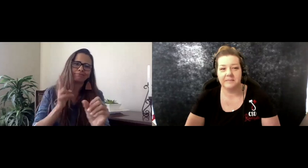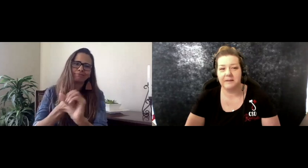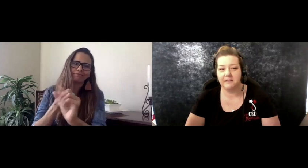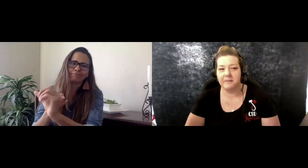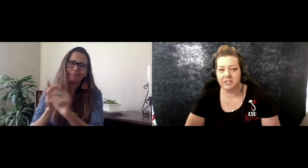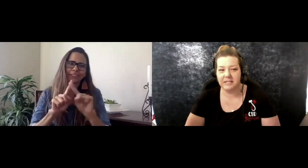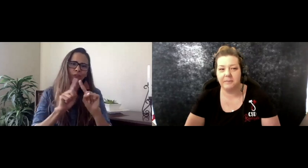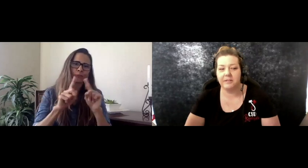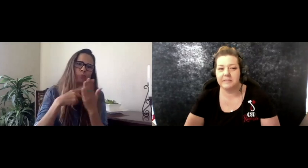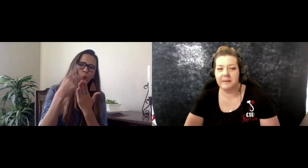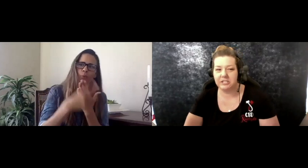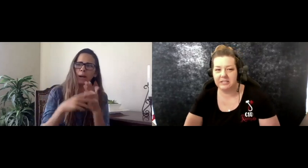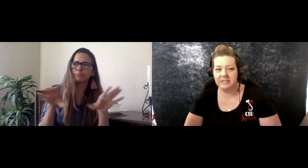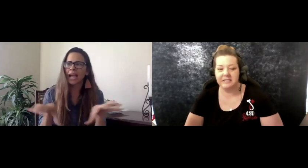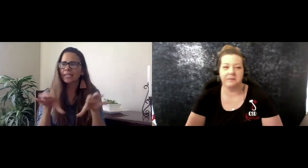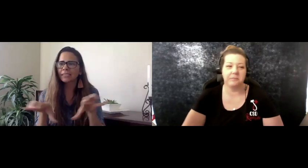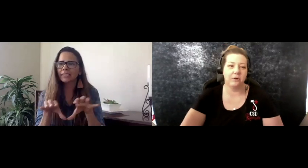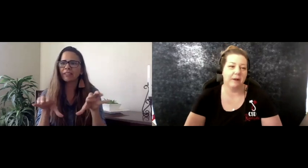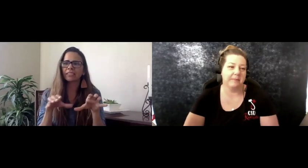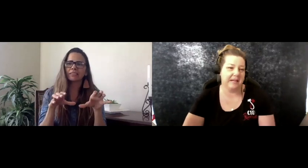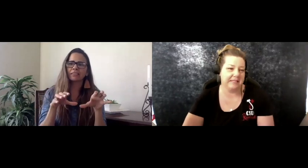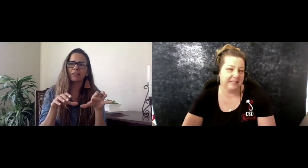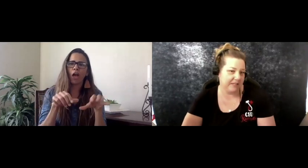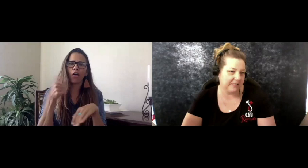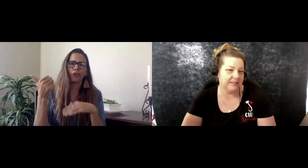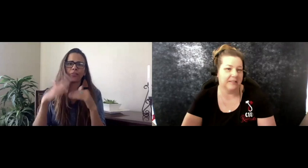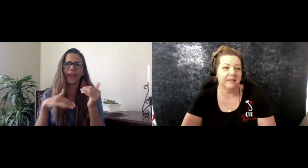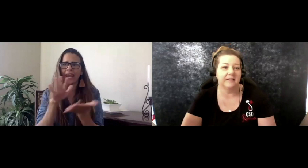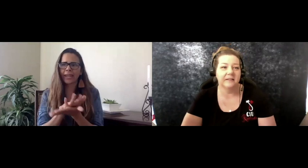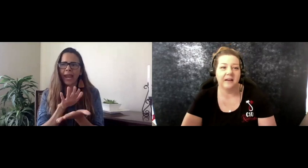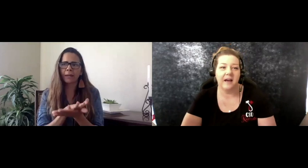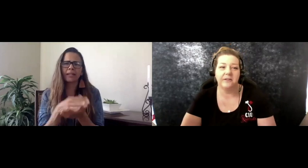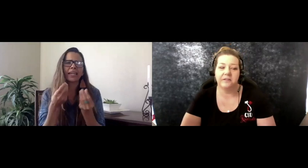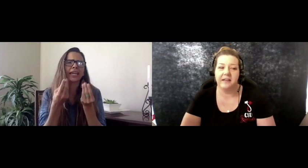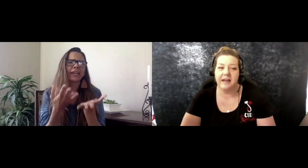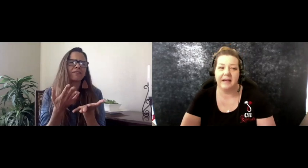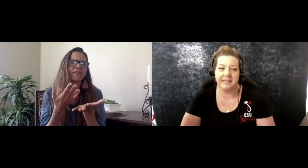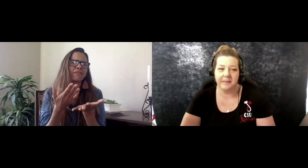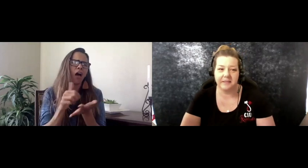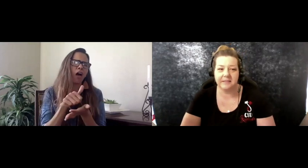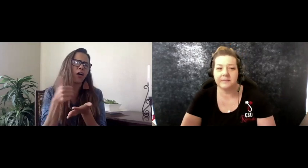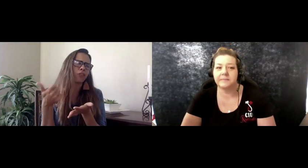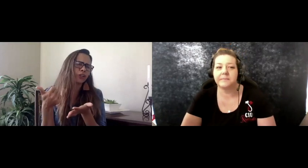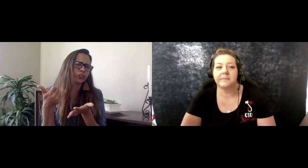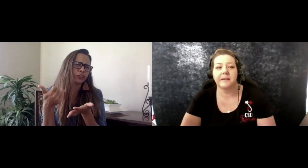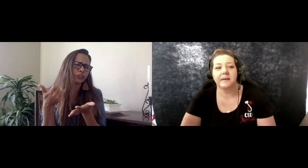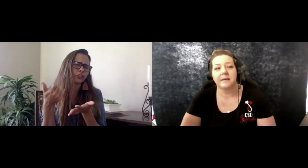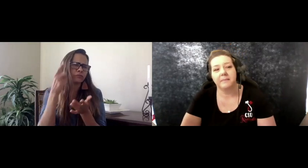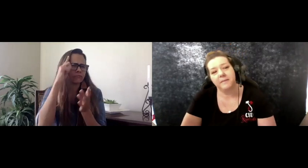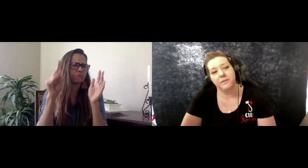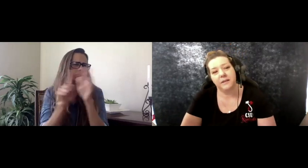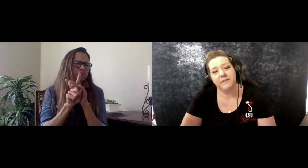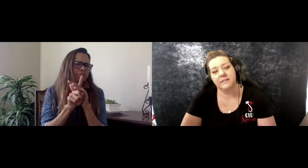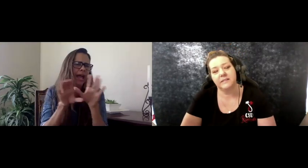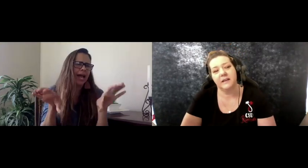As many of you have mentioned, that participation in different programs and activities other than academics. Maybe